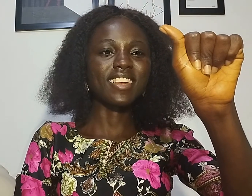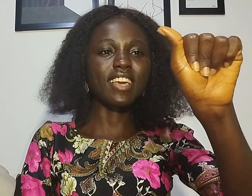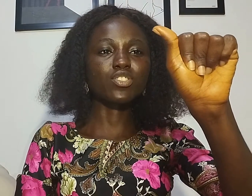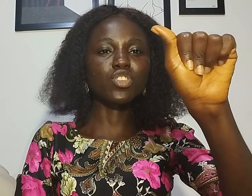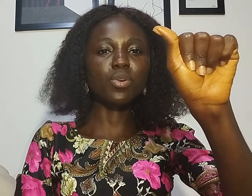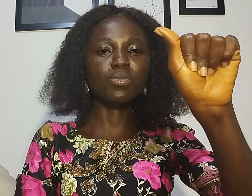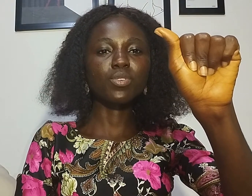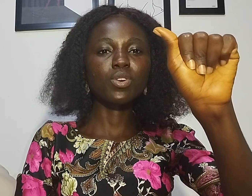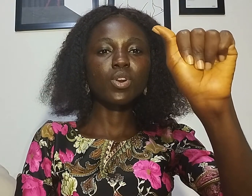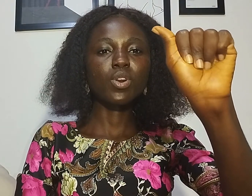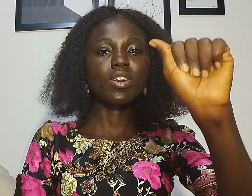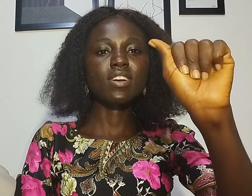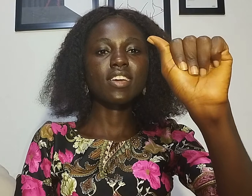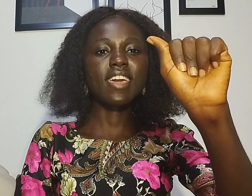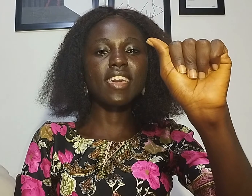like so. A,